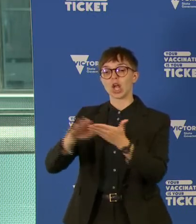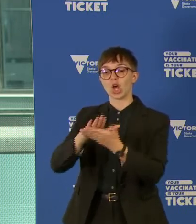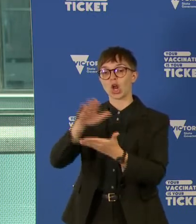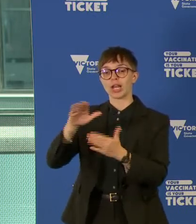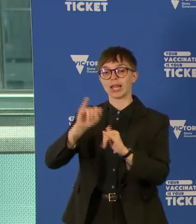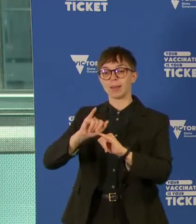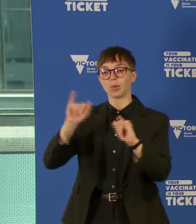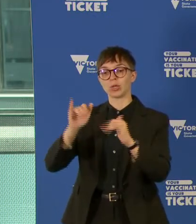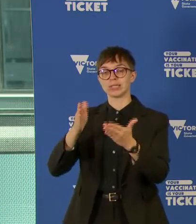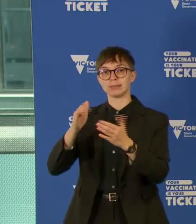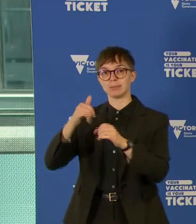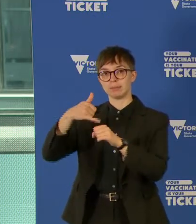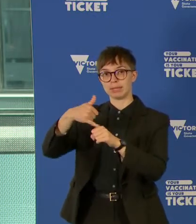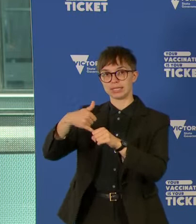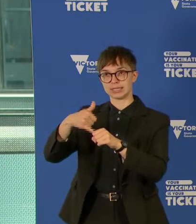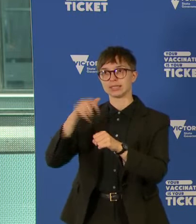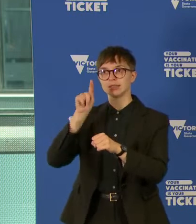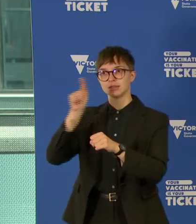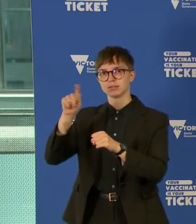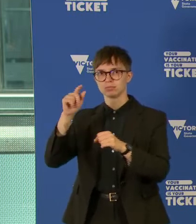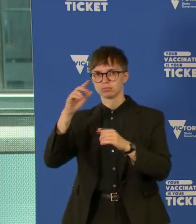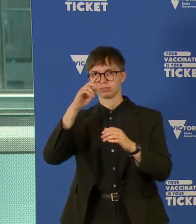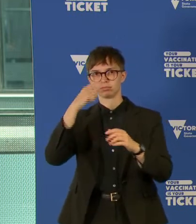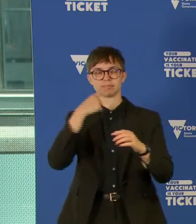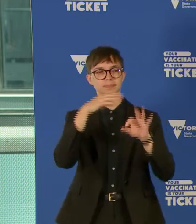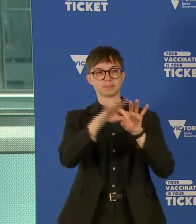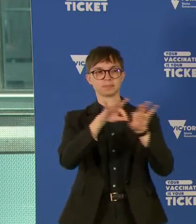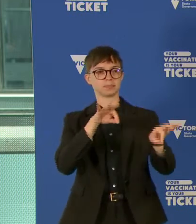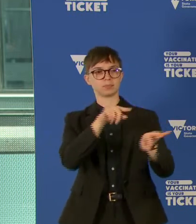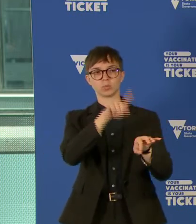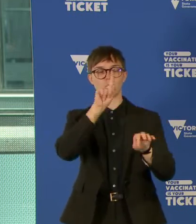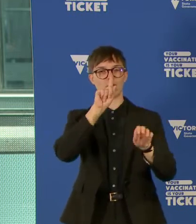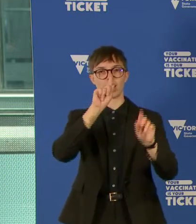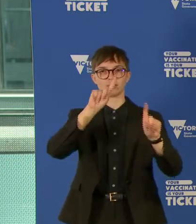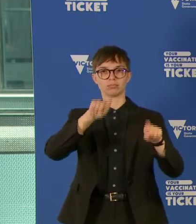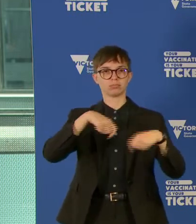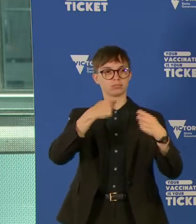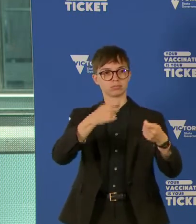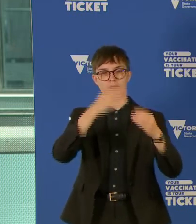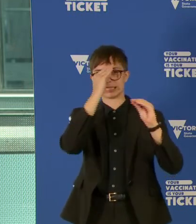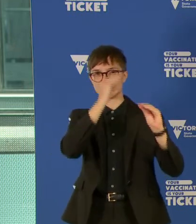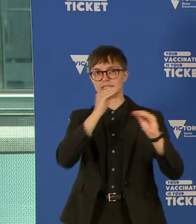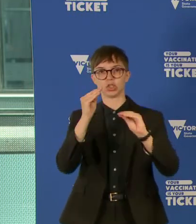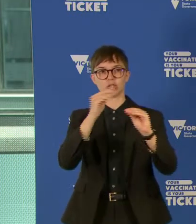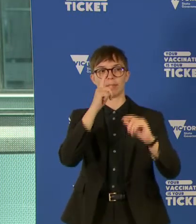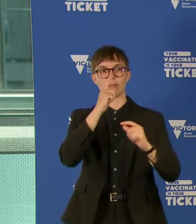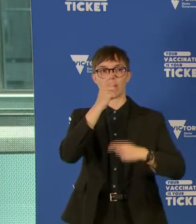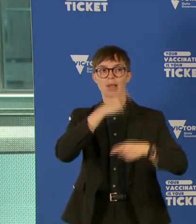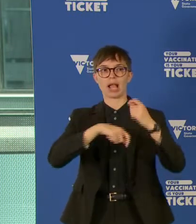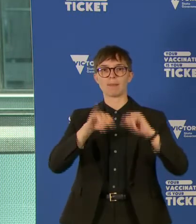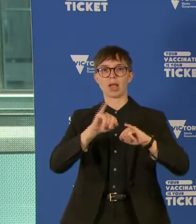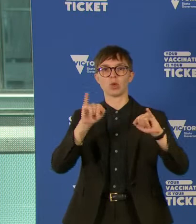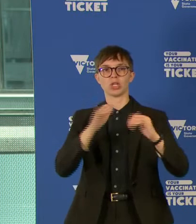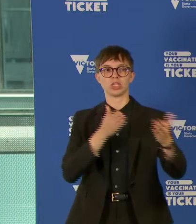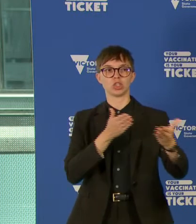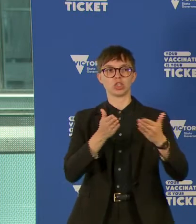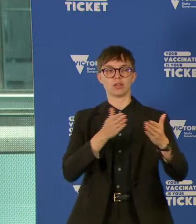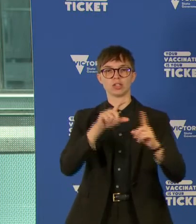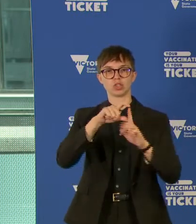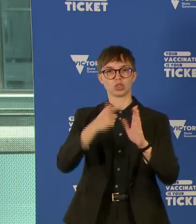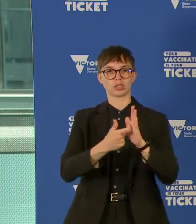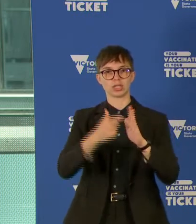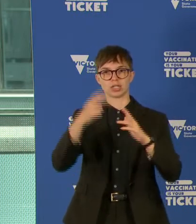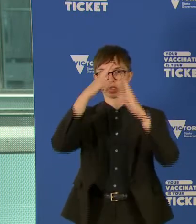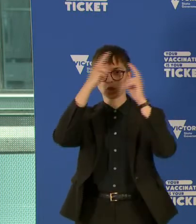to clinicians, but what I will say is that Royal Children's Hospital is not just Australia's leading paediatric hospital, it